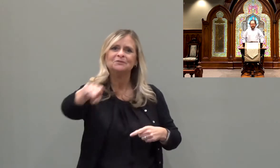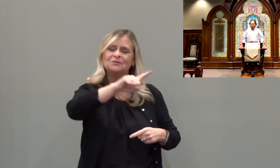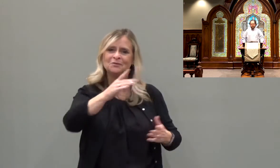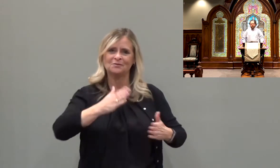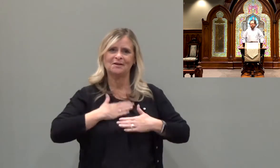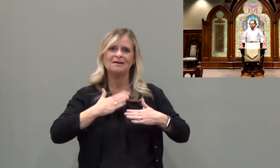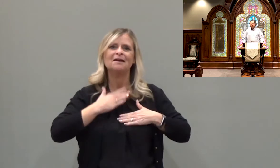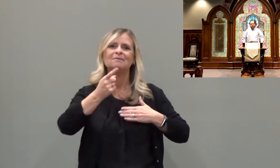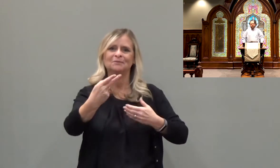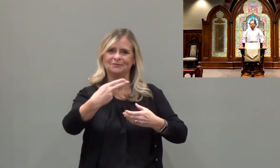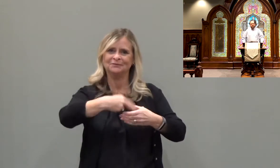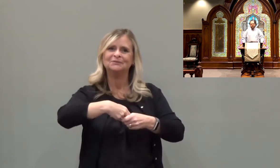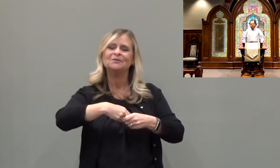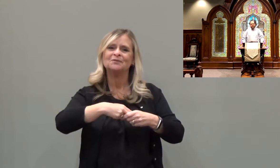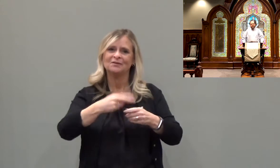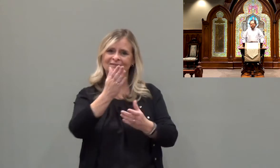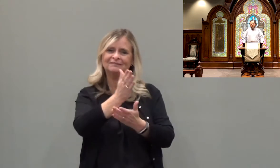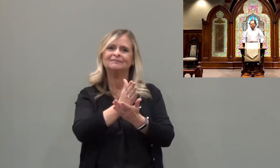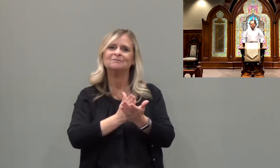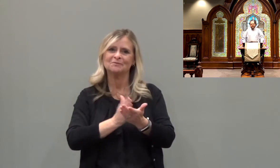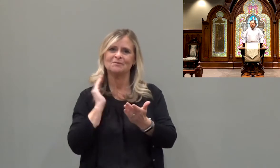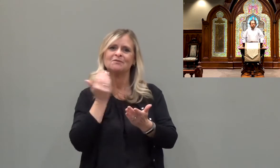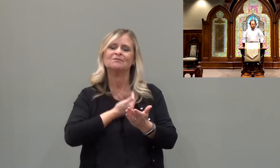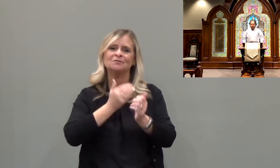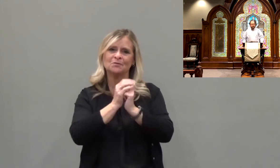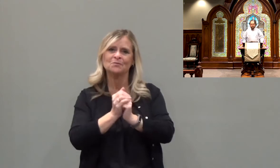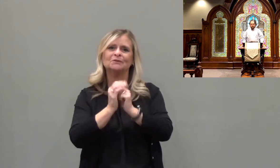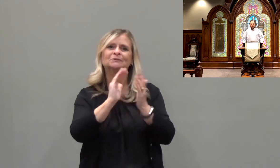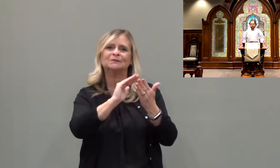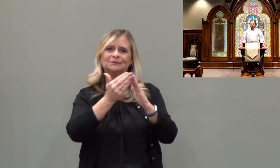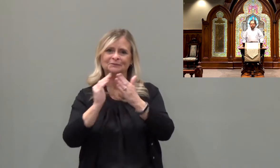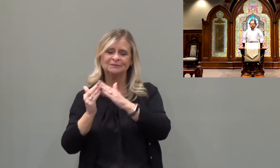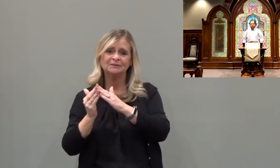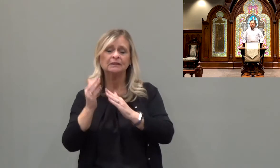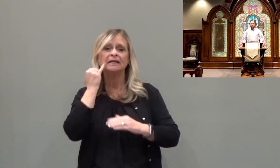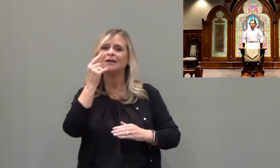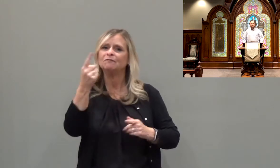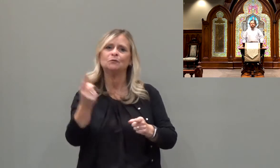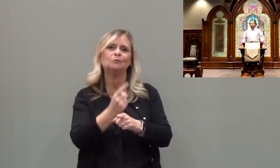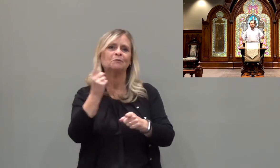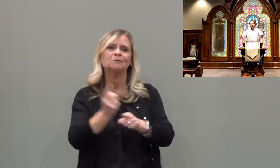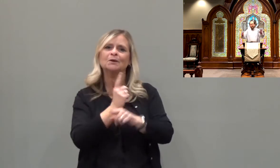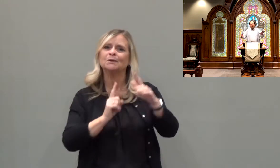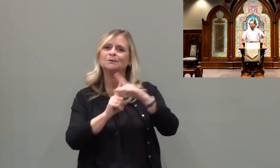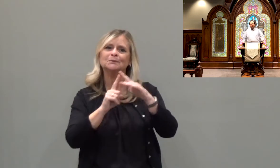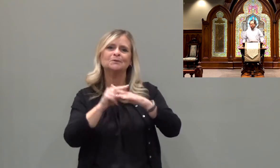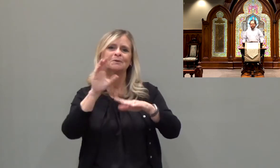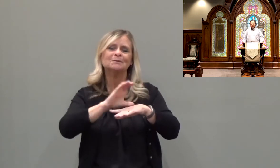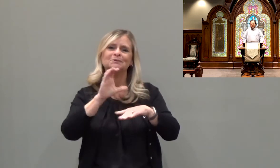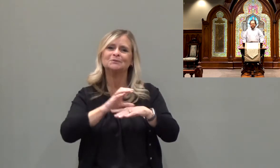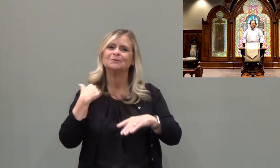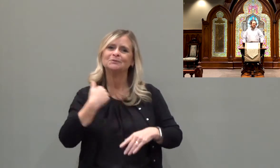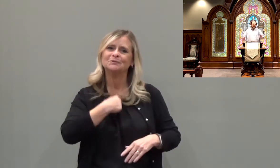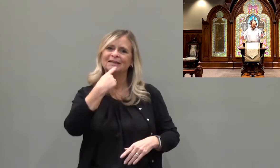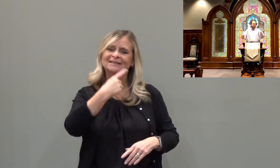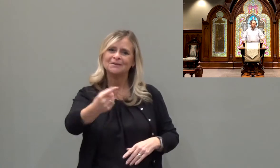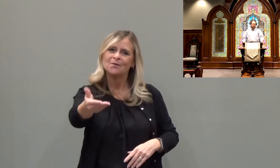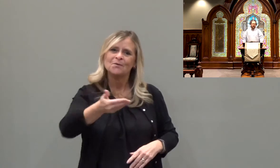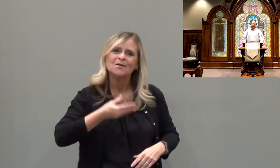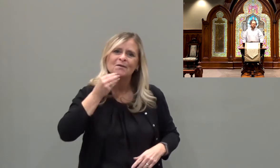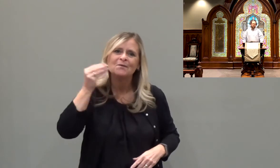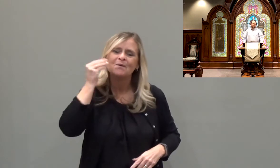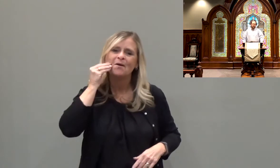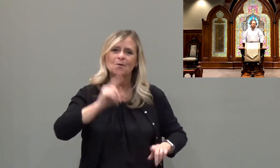with us today and part of our worshiping community. If you're a regular part of our church family, we say to you, welcome home. This is a